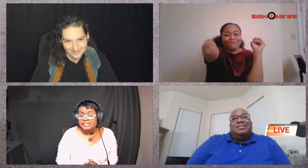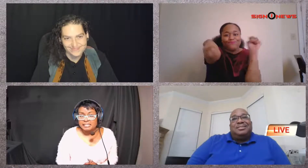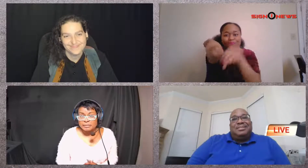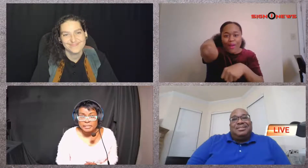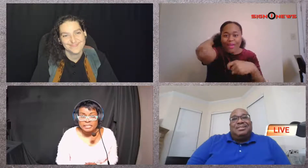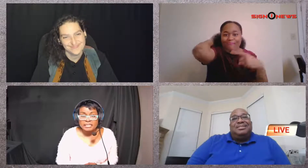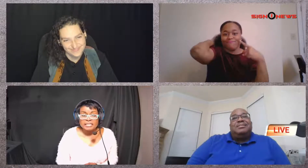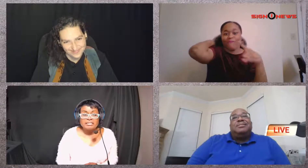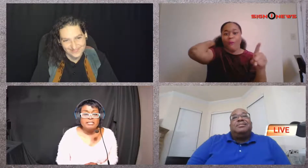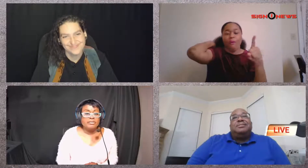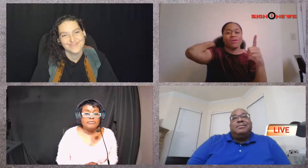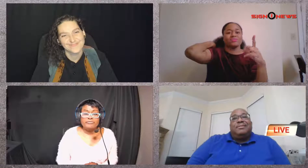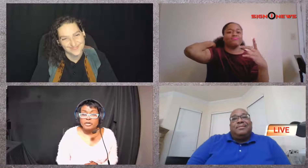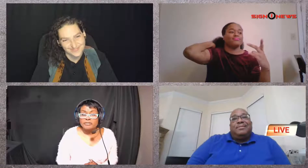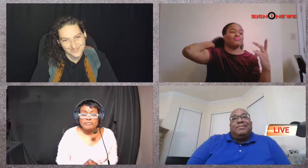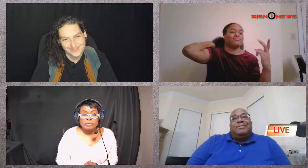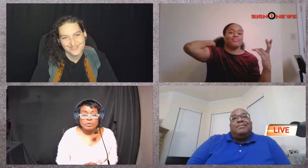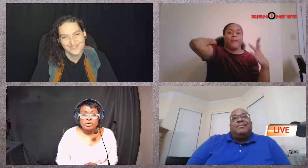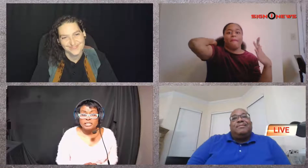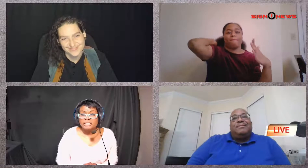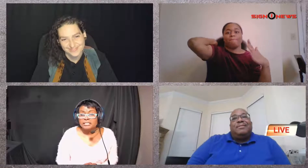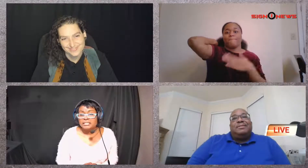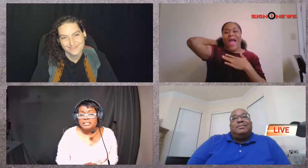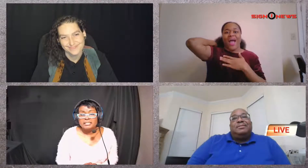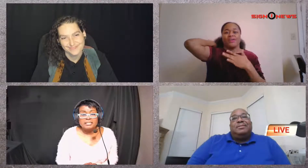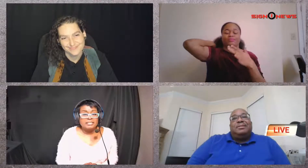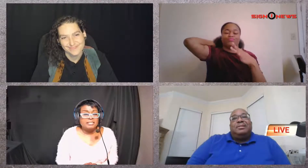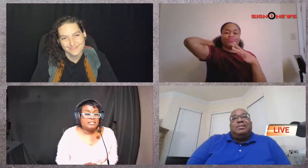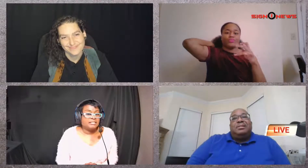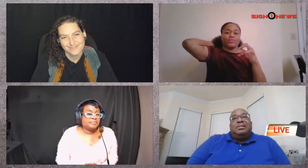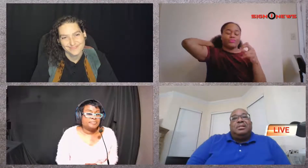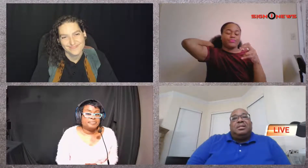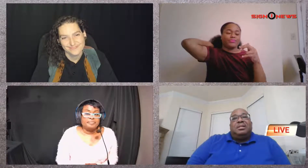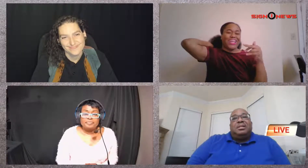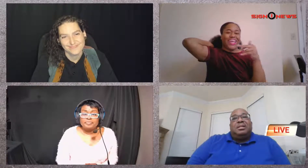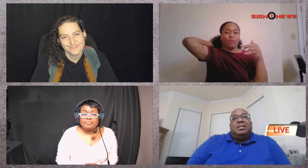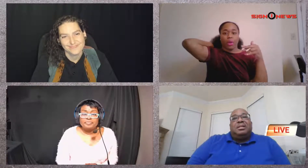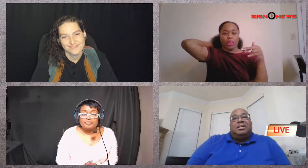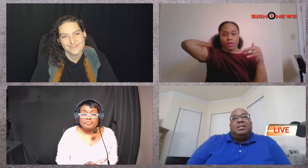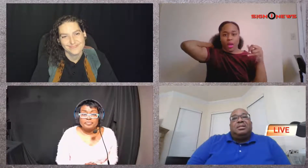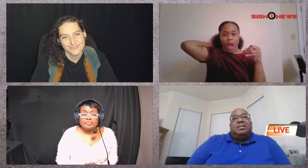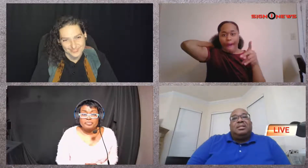for my accessibility. You fought for